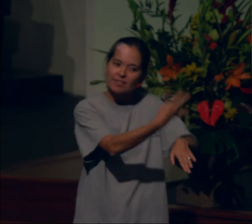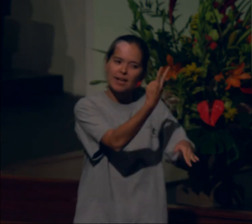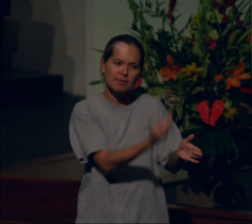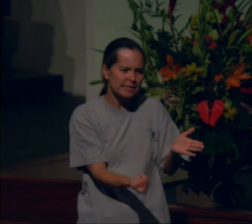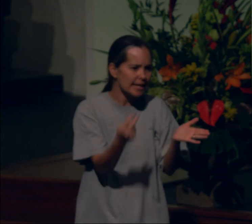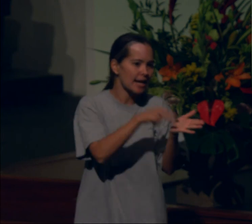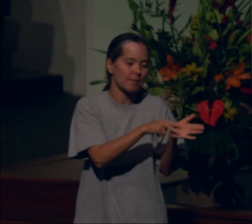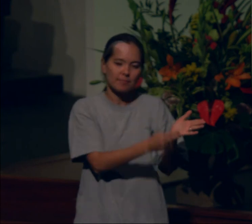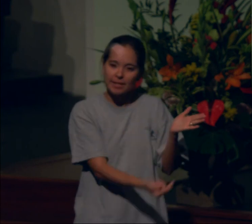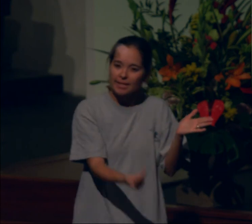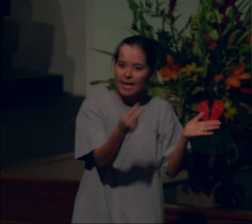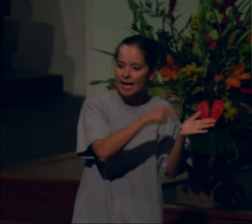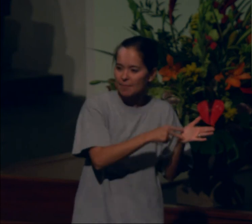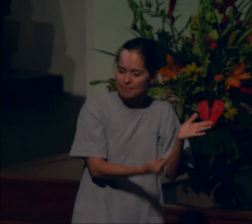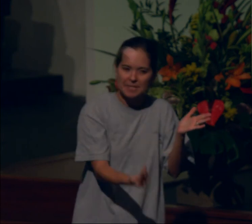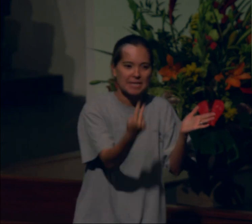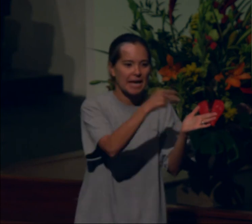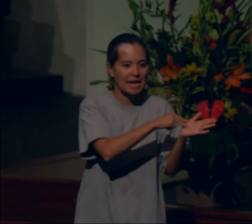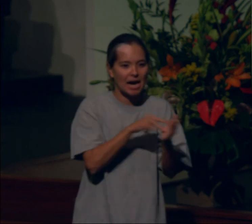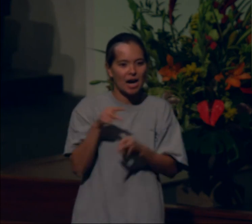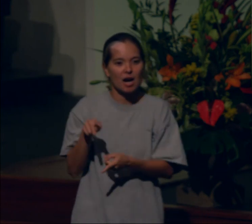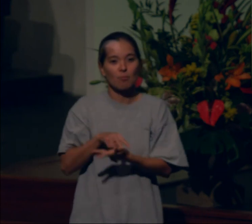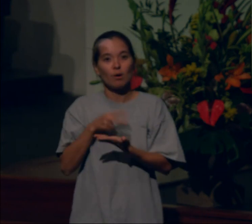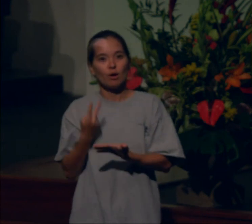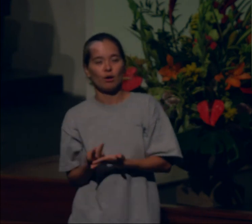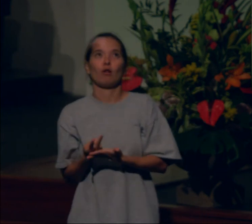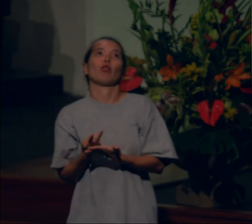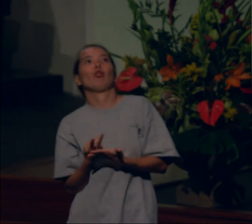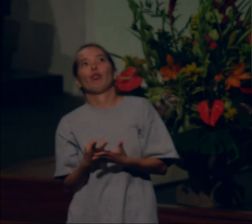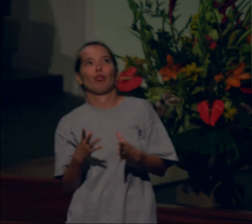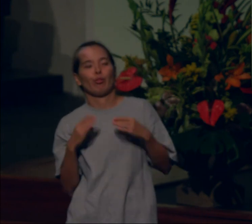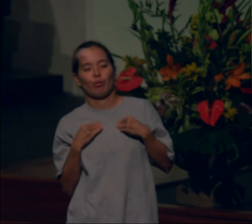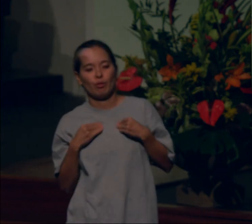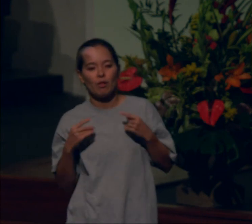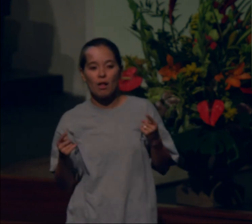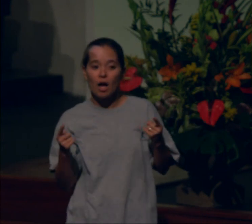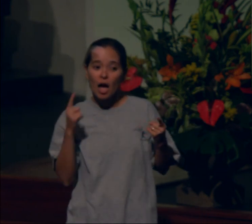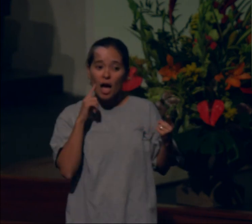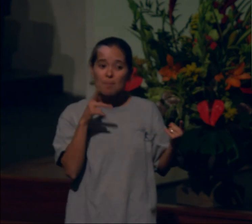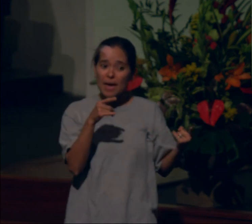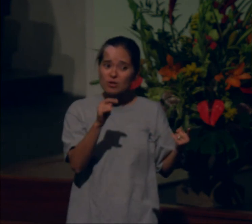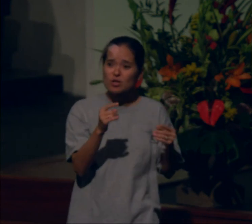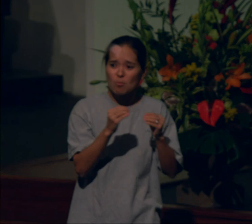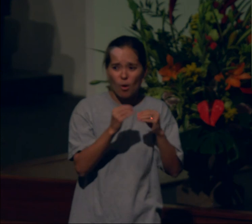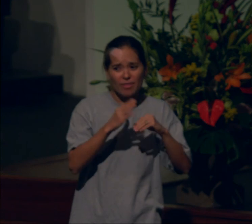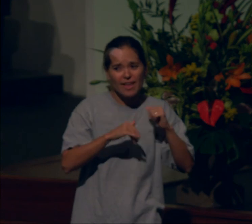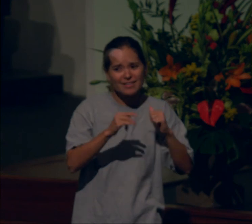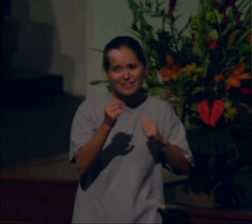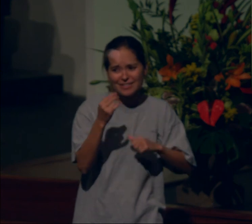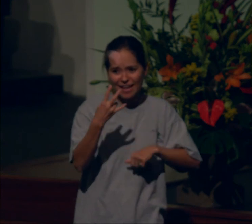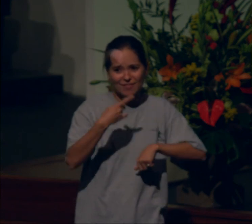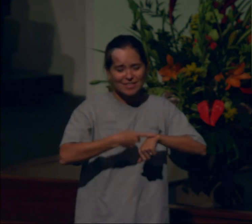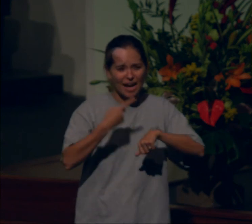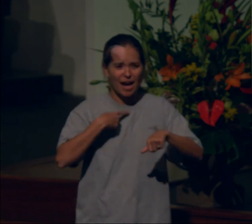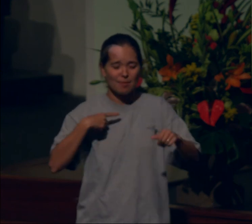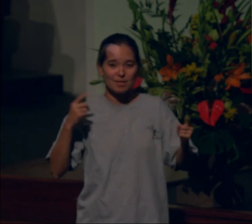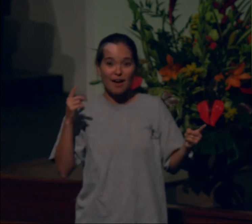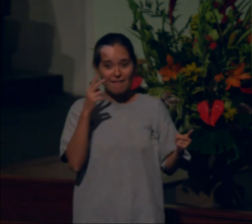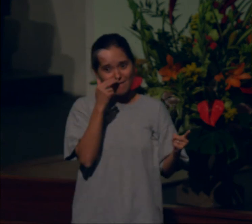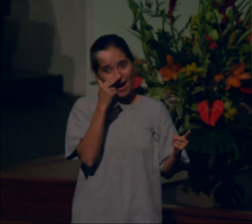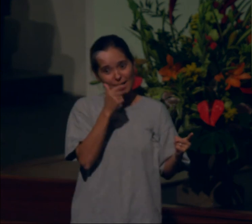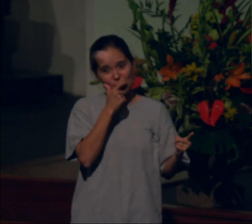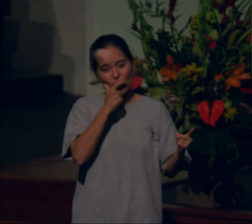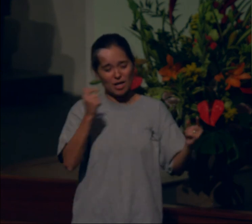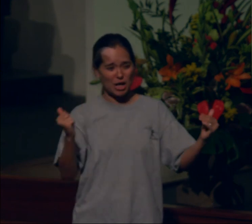it. A just man falls down seven times. I guarantee you the Patriots got pushed down a whole lot more than seven times in that first half. It was pretty funny to watch because I'm from